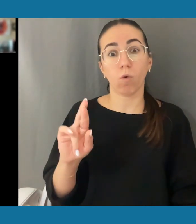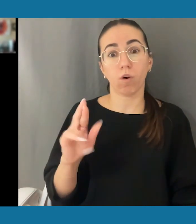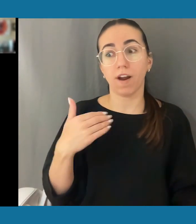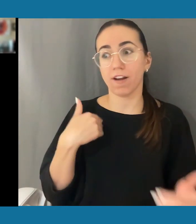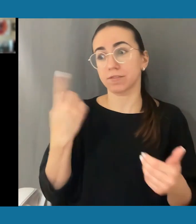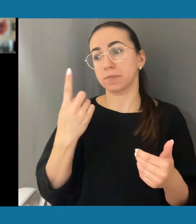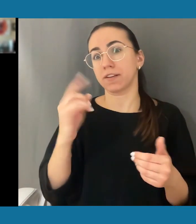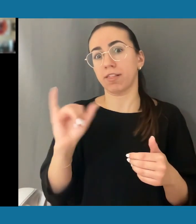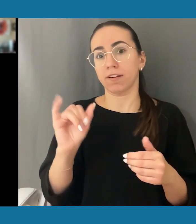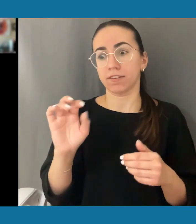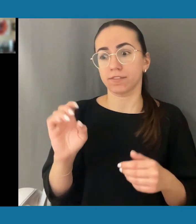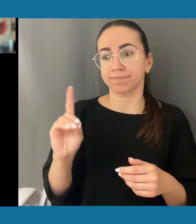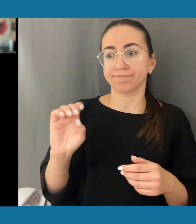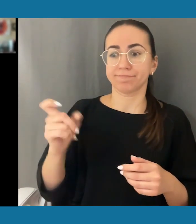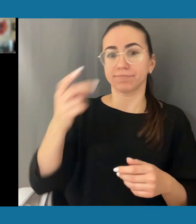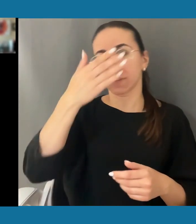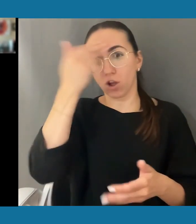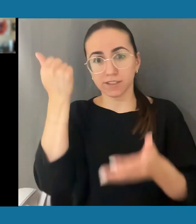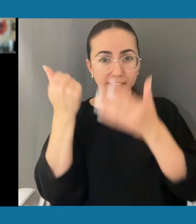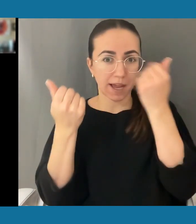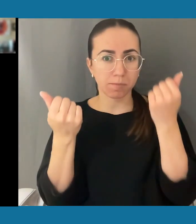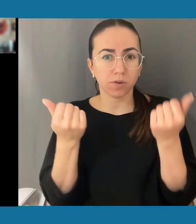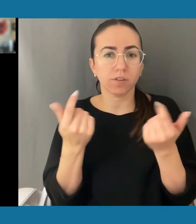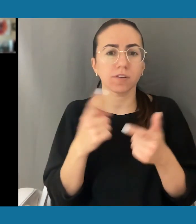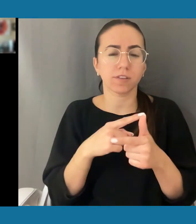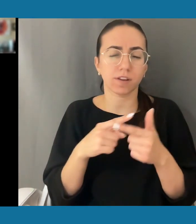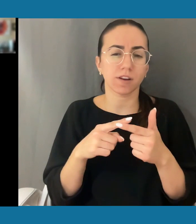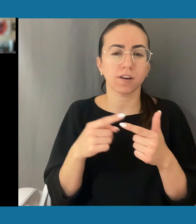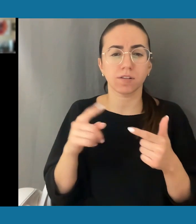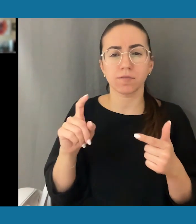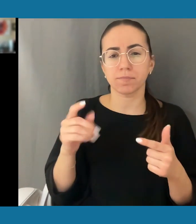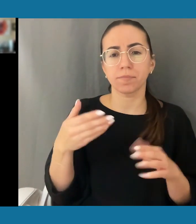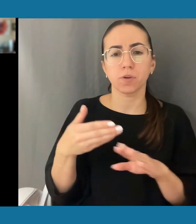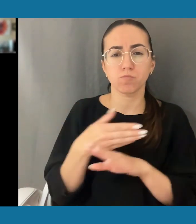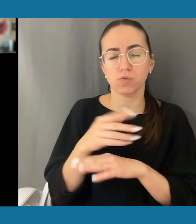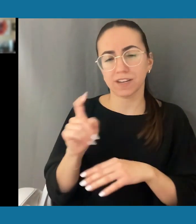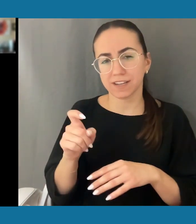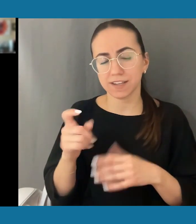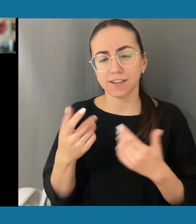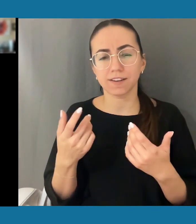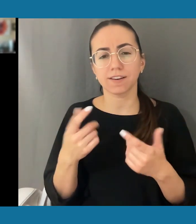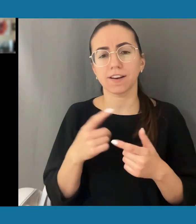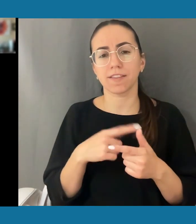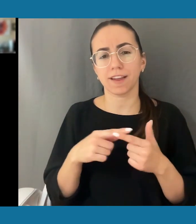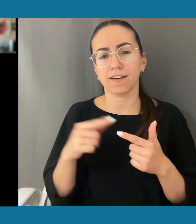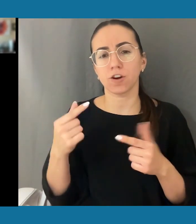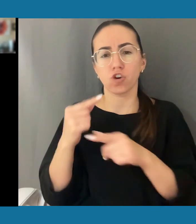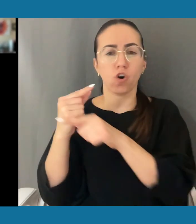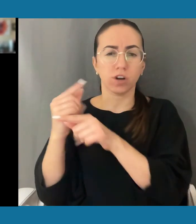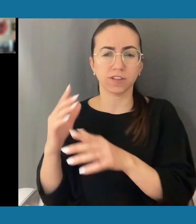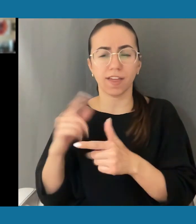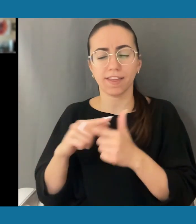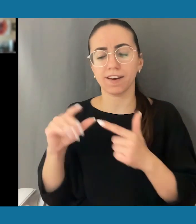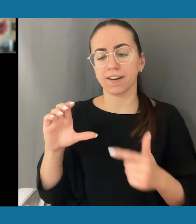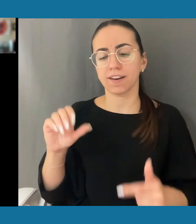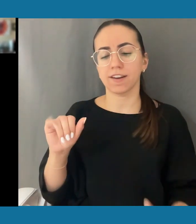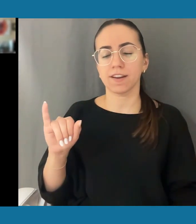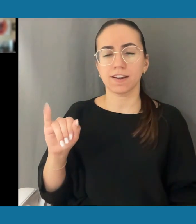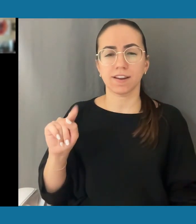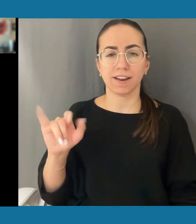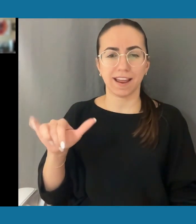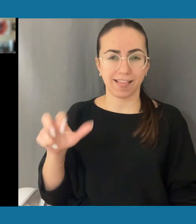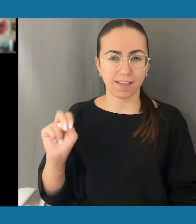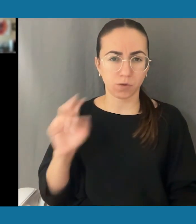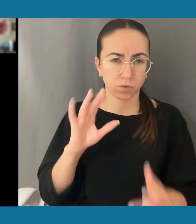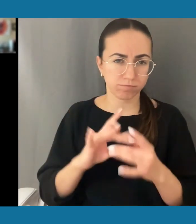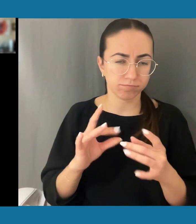we can, you know, put in place things like pre-need guardianships, which I will let Caitlin talk a little bit about. Power